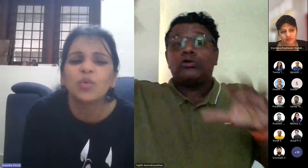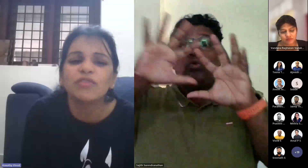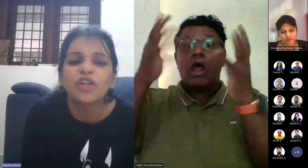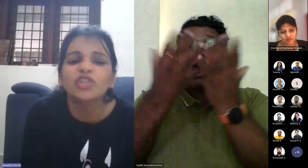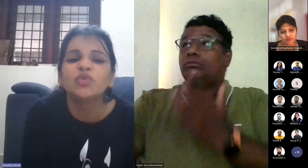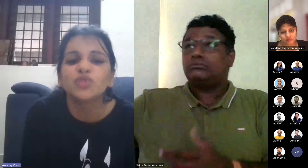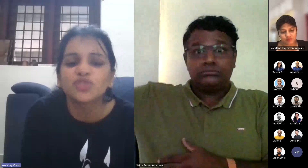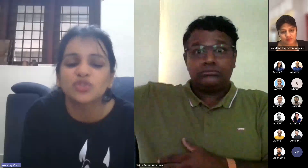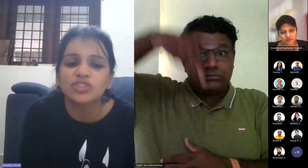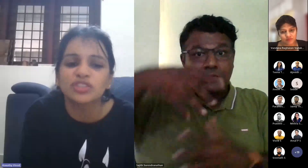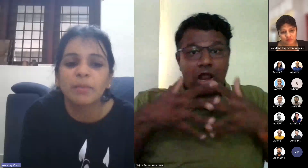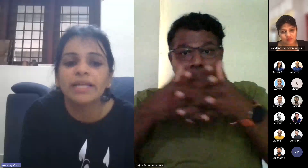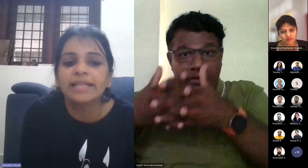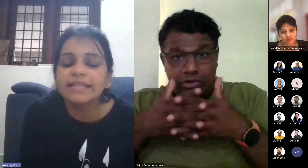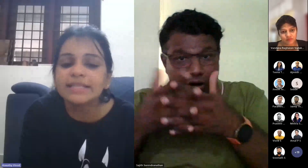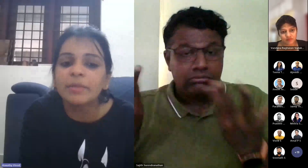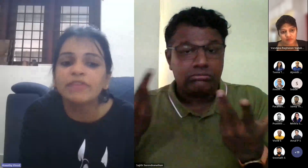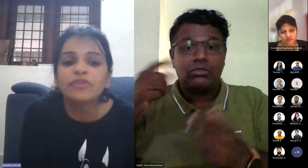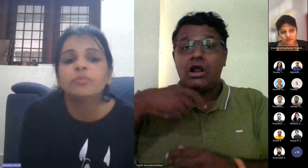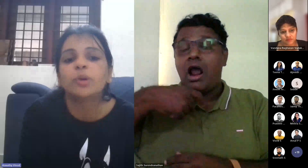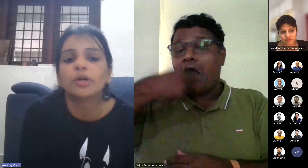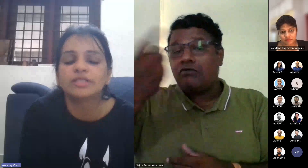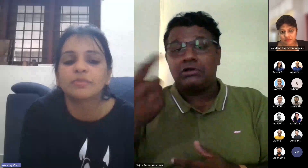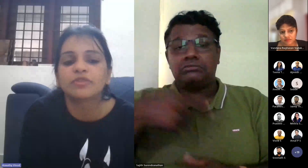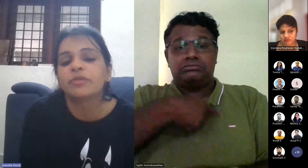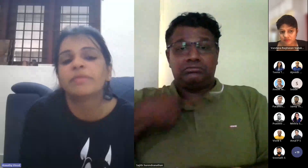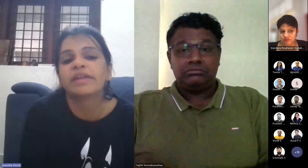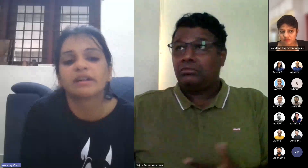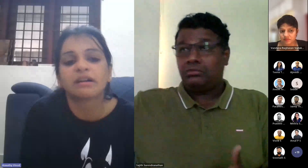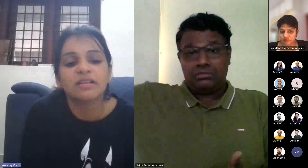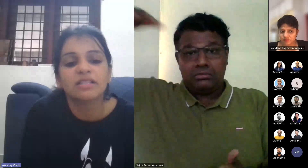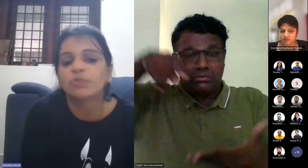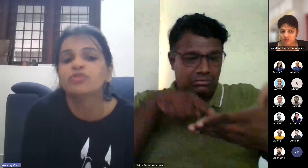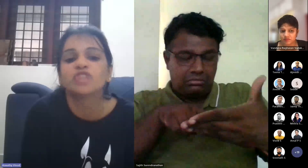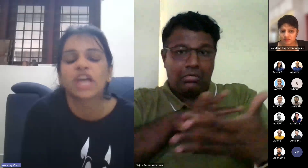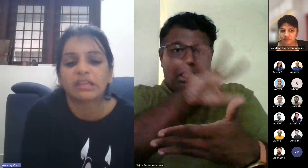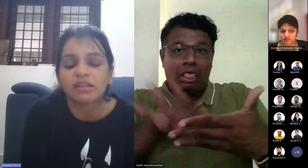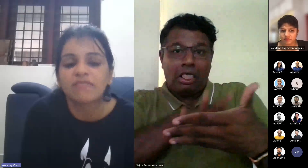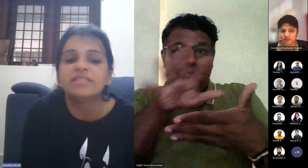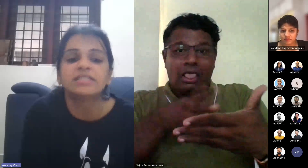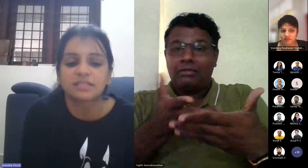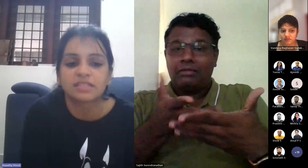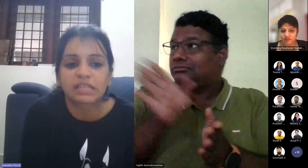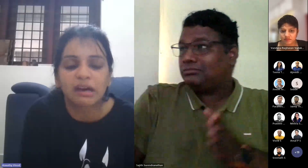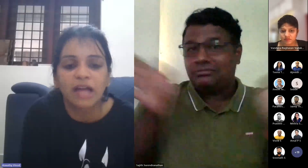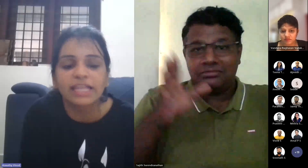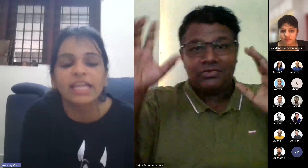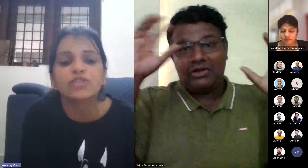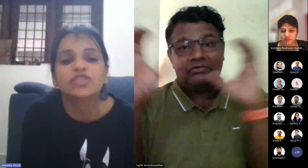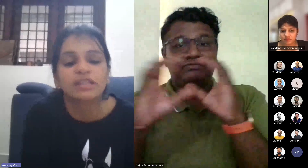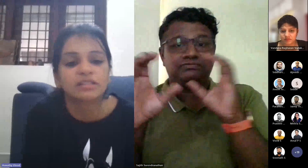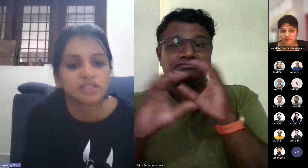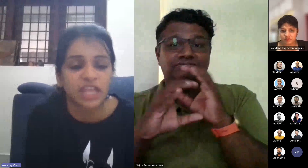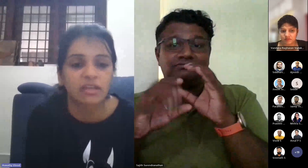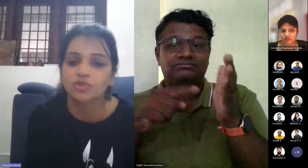we know we have gotten used to this. But let's say somebody from abroad, someone from America, someone from China, they visit us in India and they